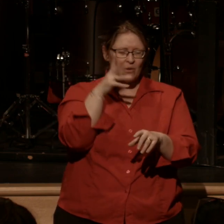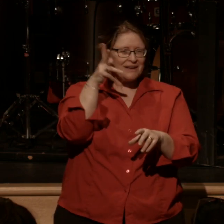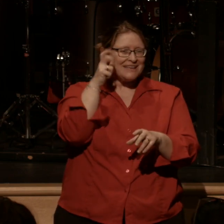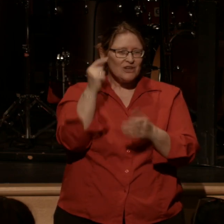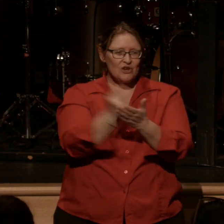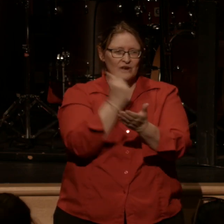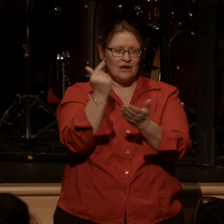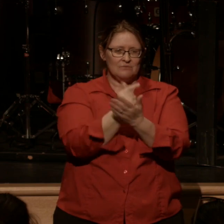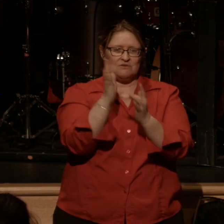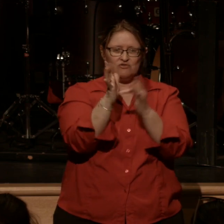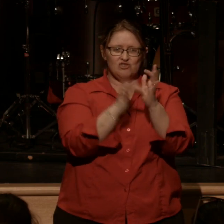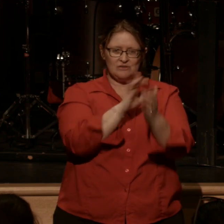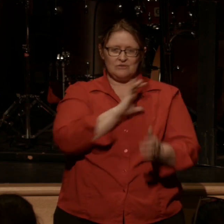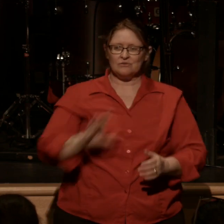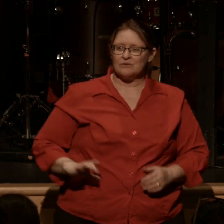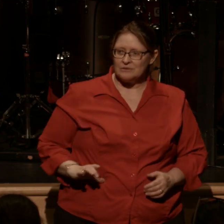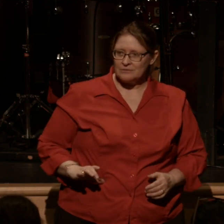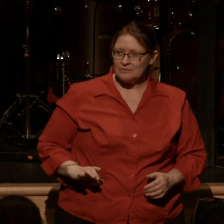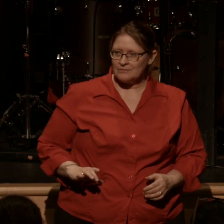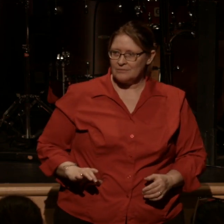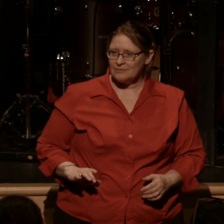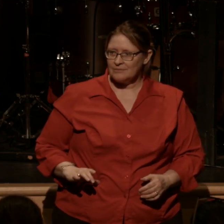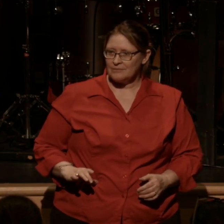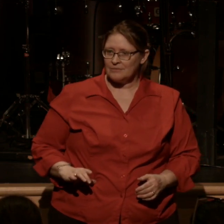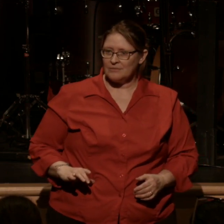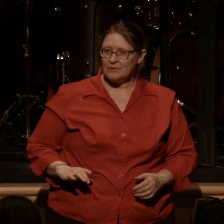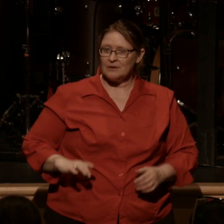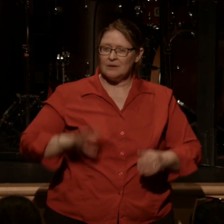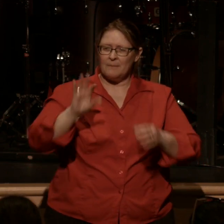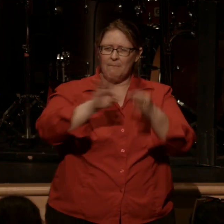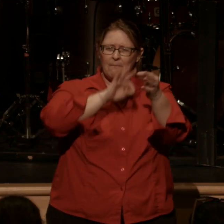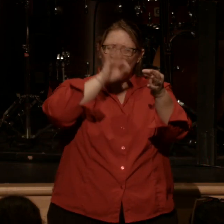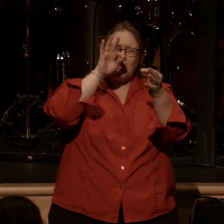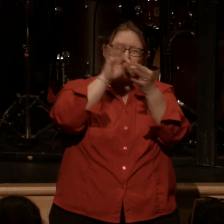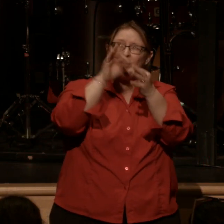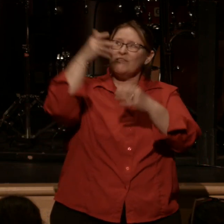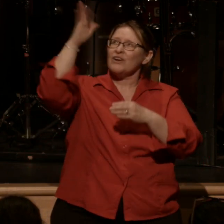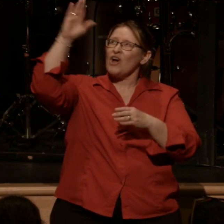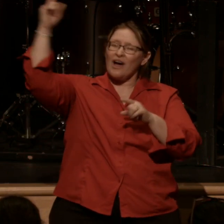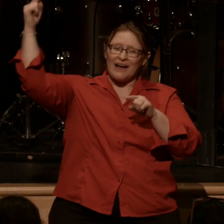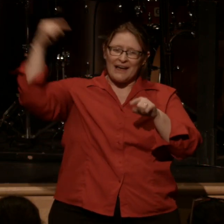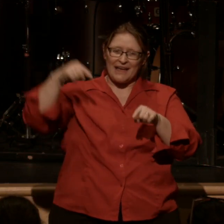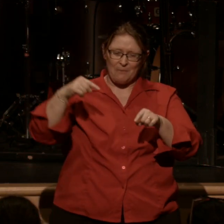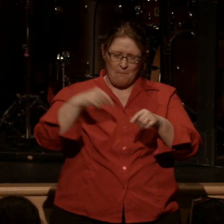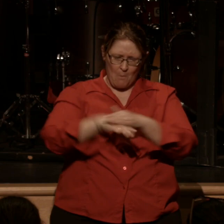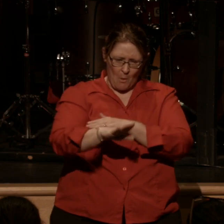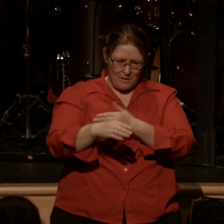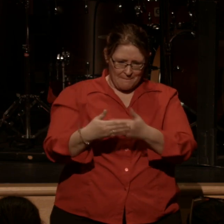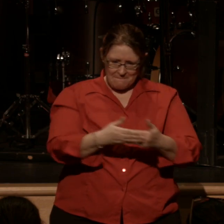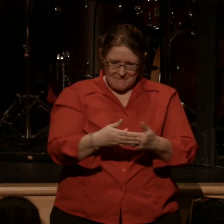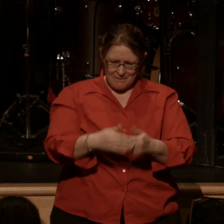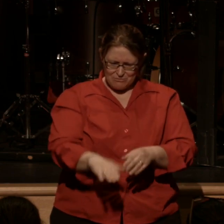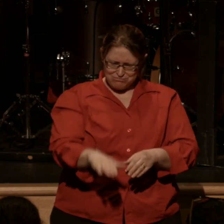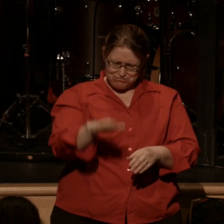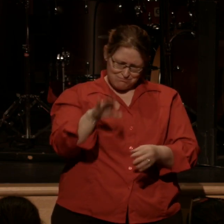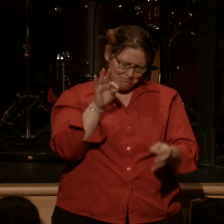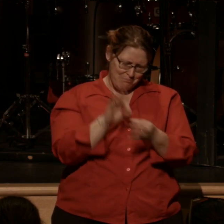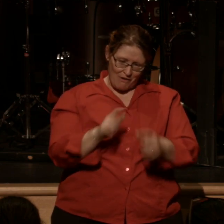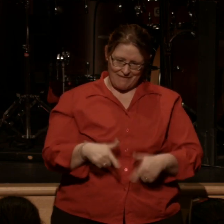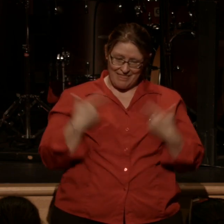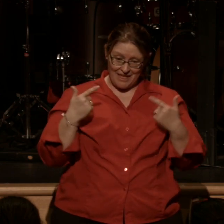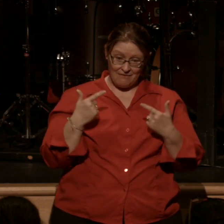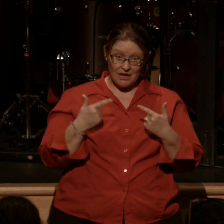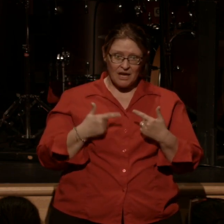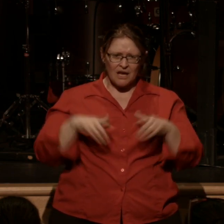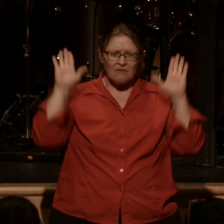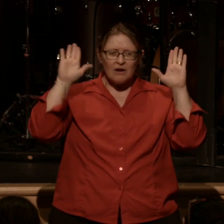the gospel of Jesus Christ. That a perfect God came down and was born as a baby, lived a perfect life, gave his